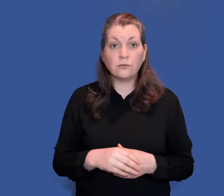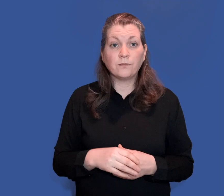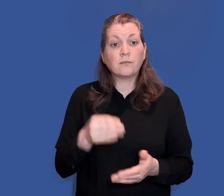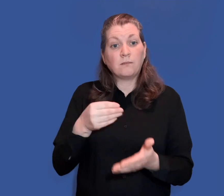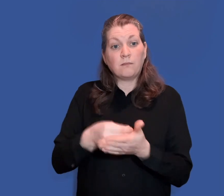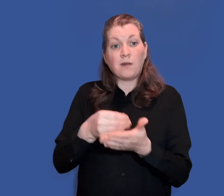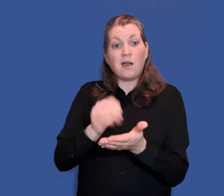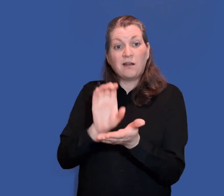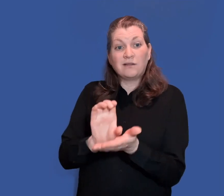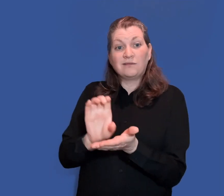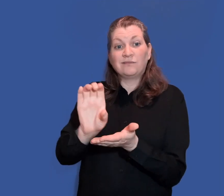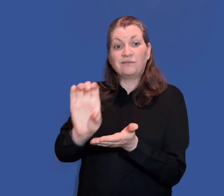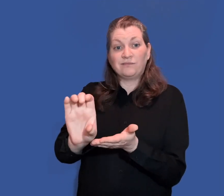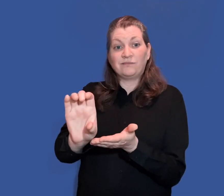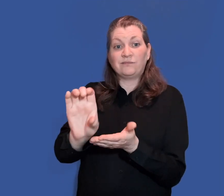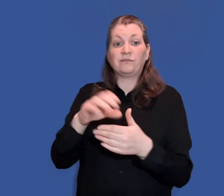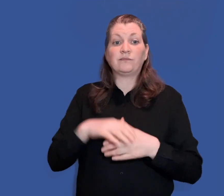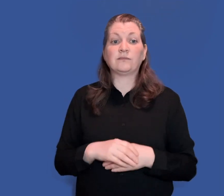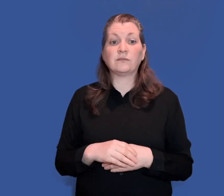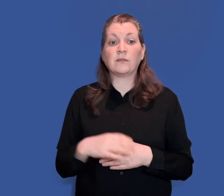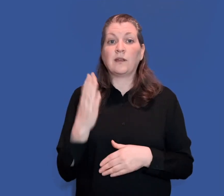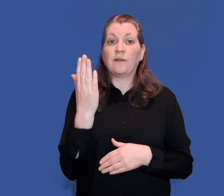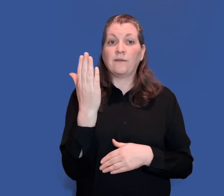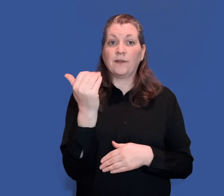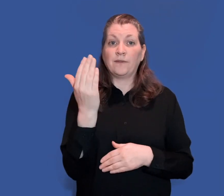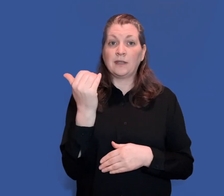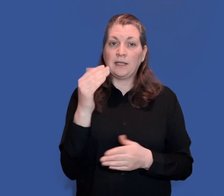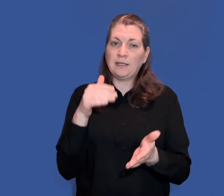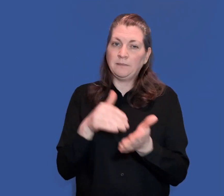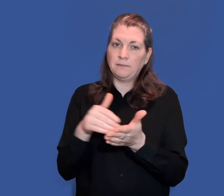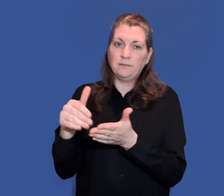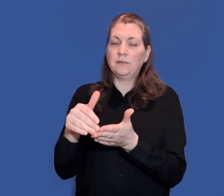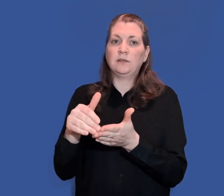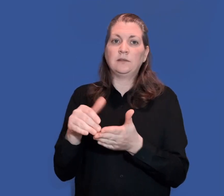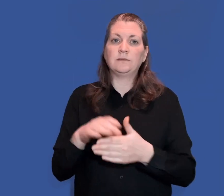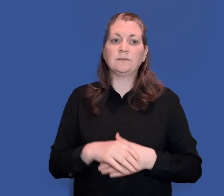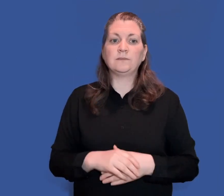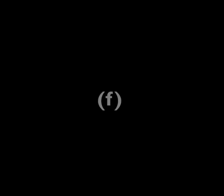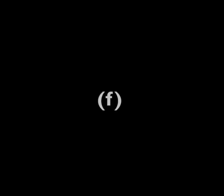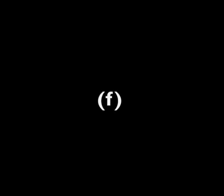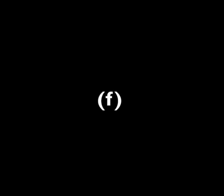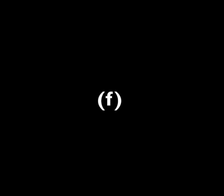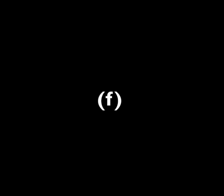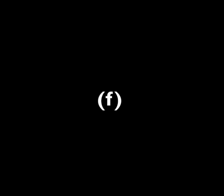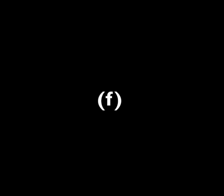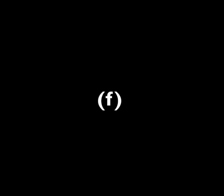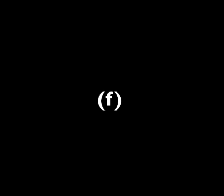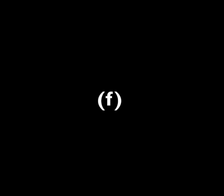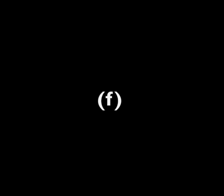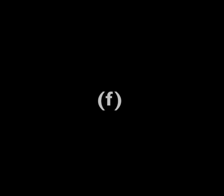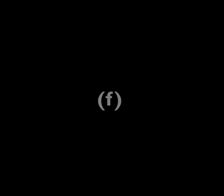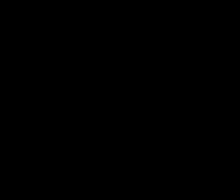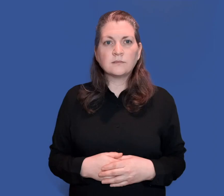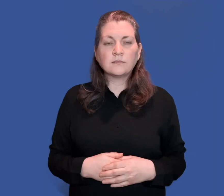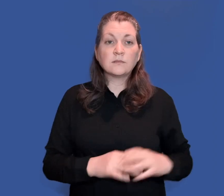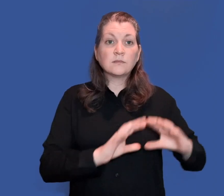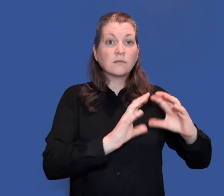is for the Clean Water and Drinking Water project, which has a proposed budget of $15 million.